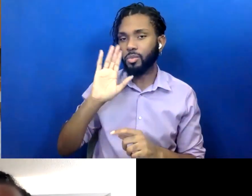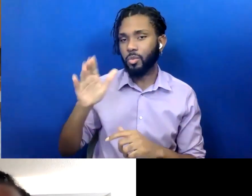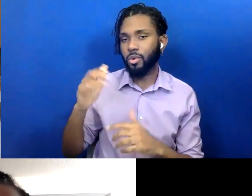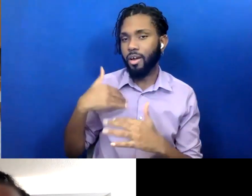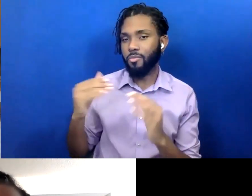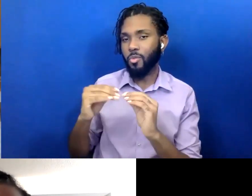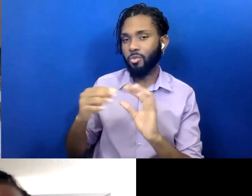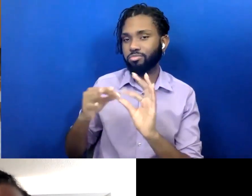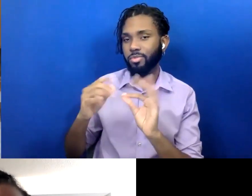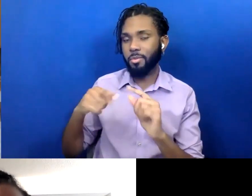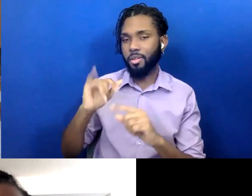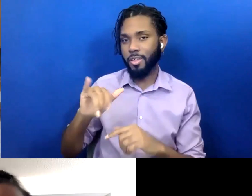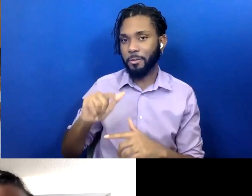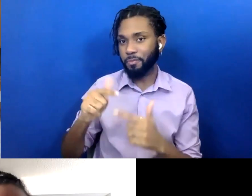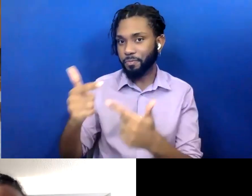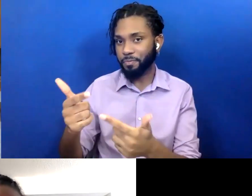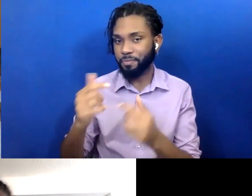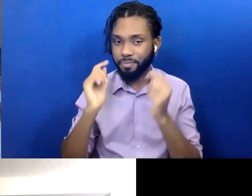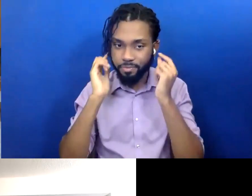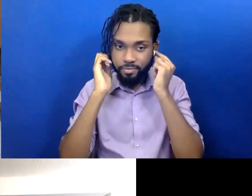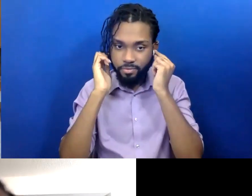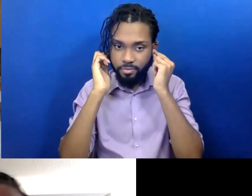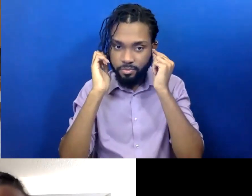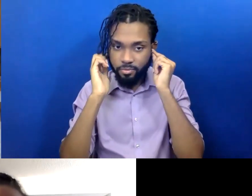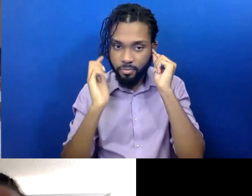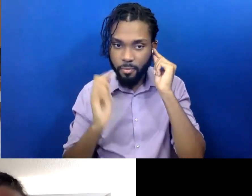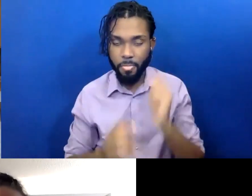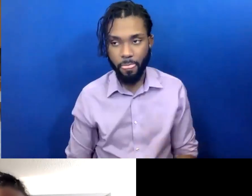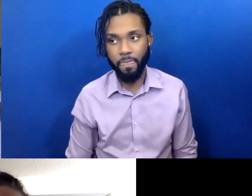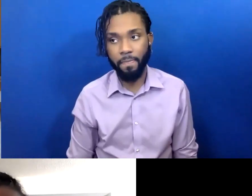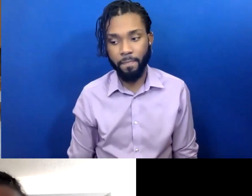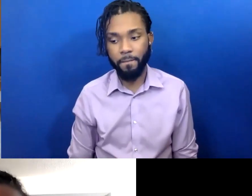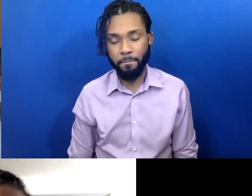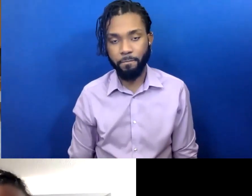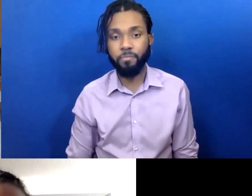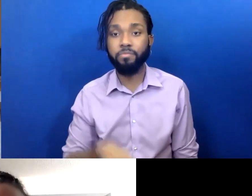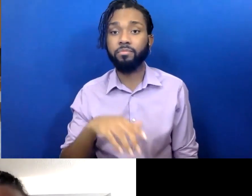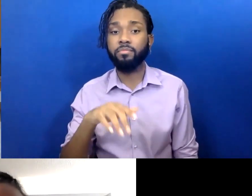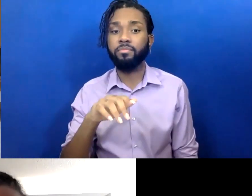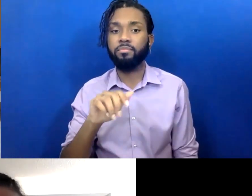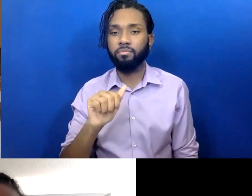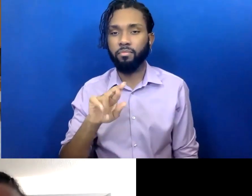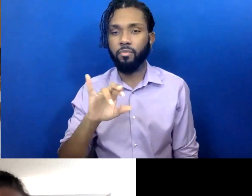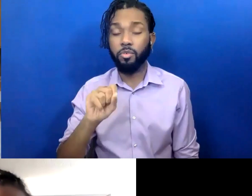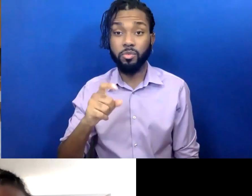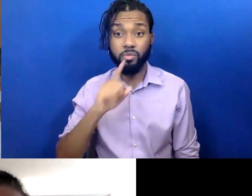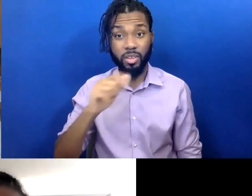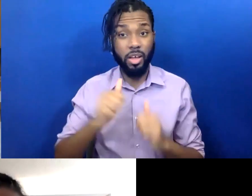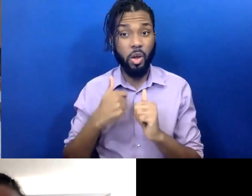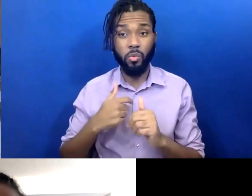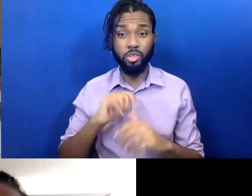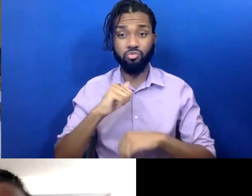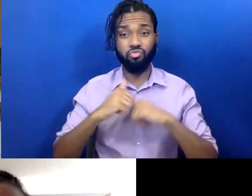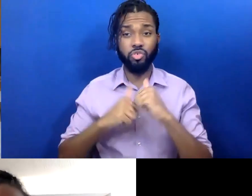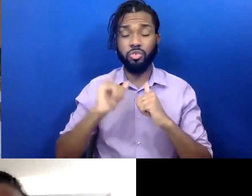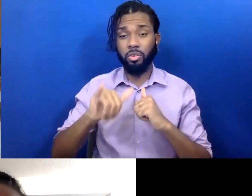to her. Yeah, so the way that we structured our paper was really kind of answering to that